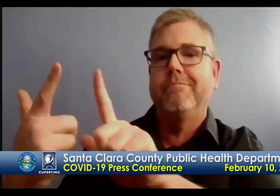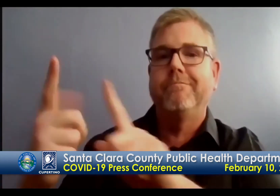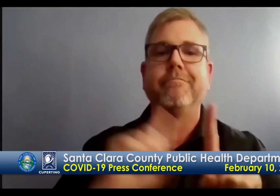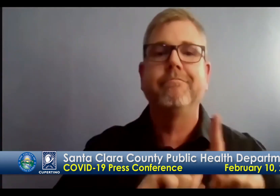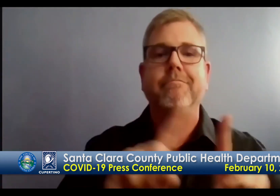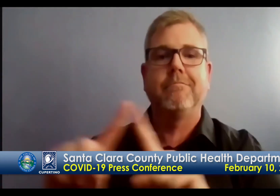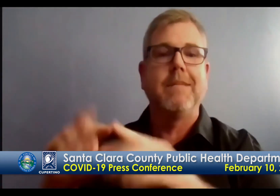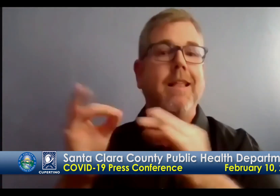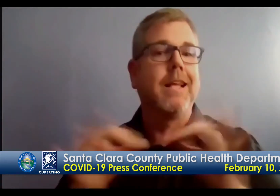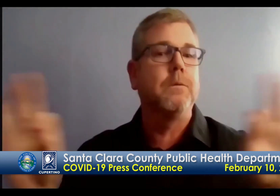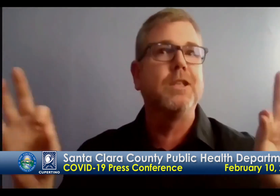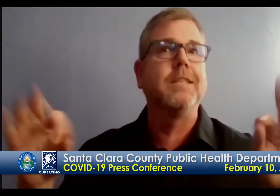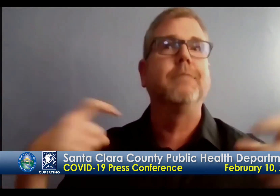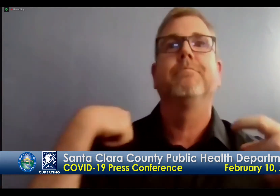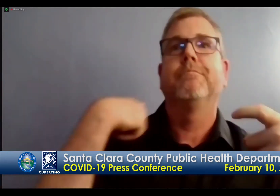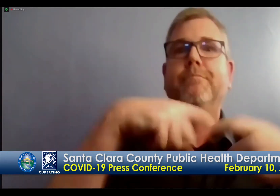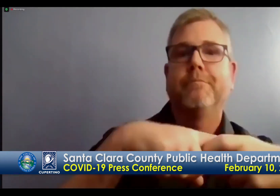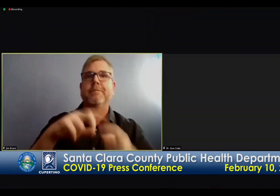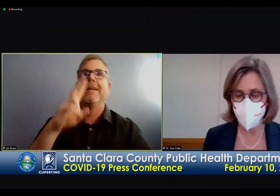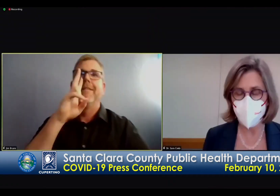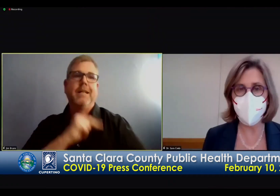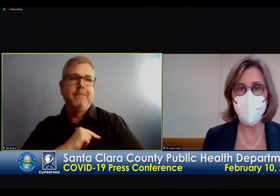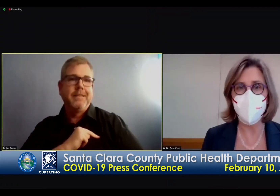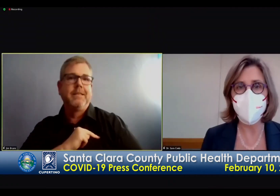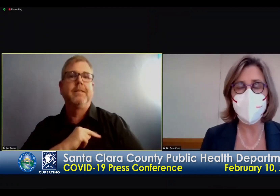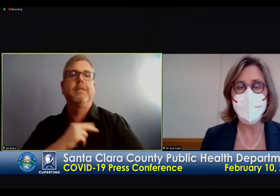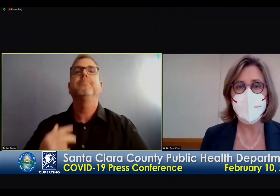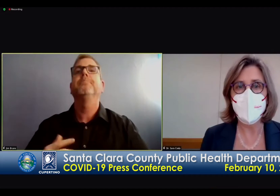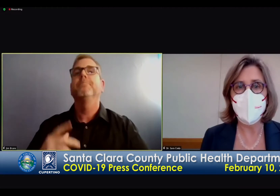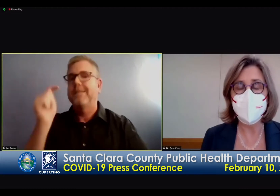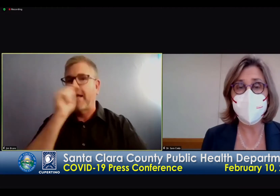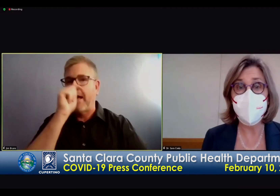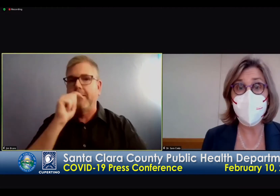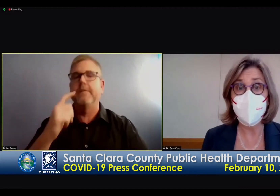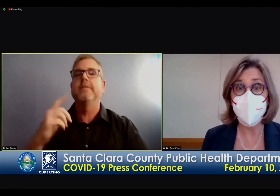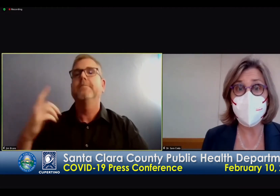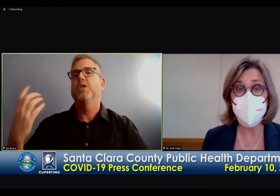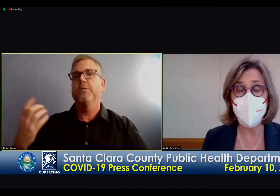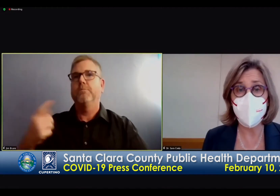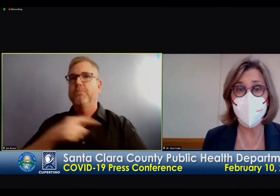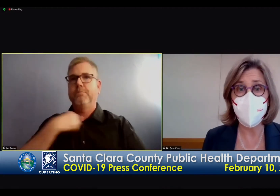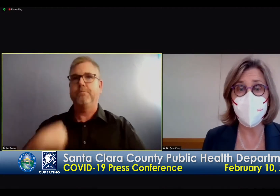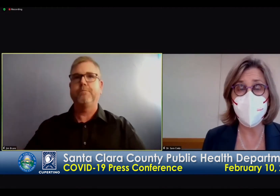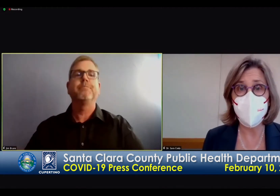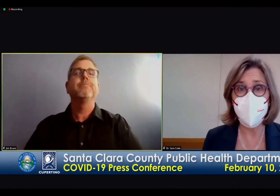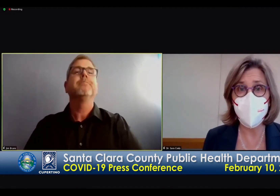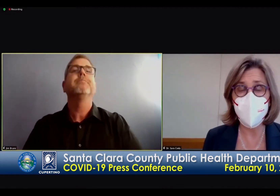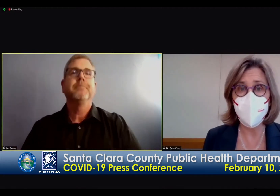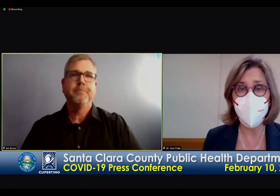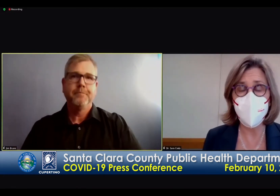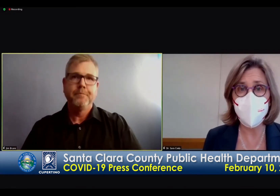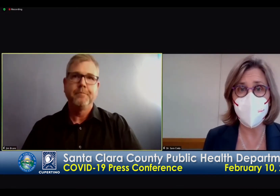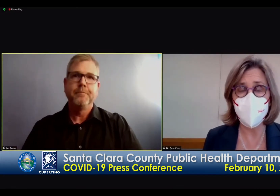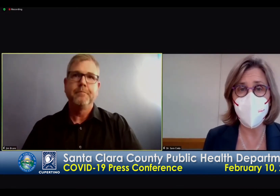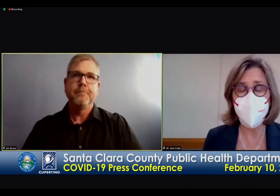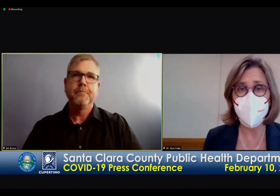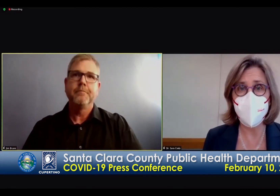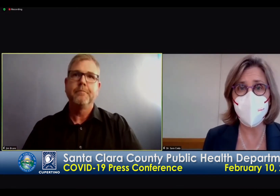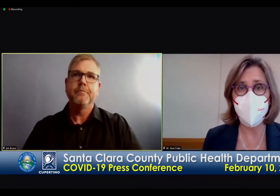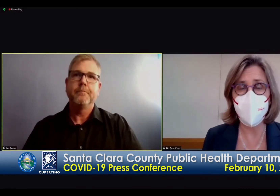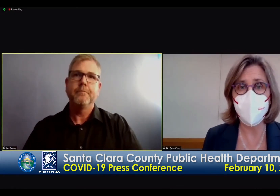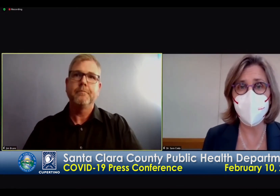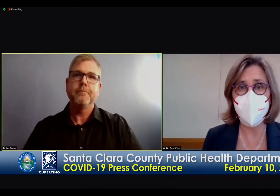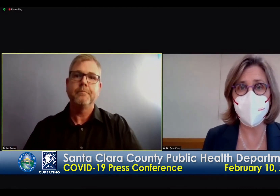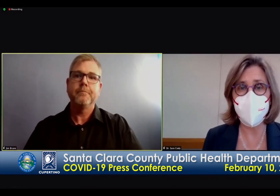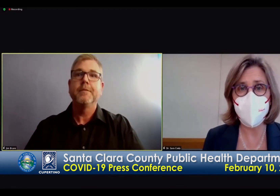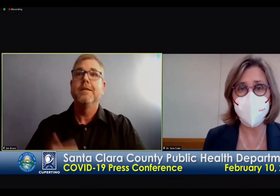Thank you, Hillary, and good afternoon, everyone. Today, we want to share with you what we know